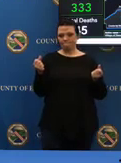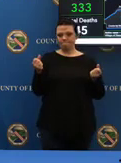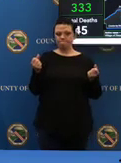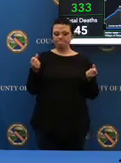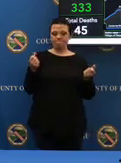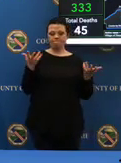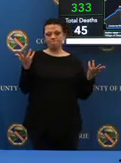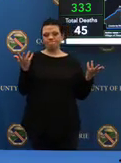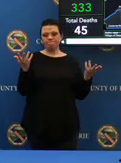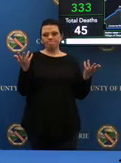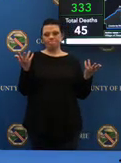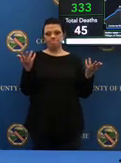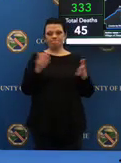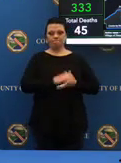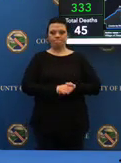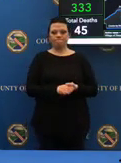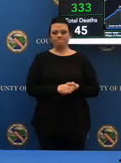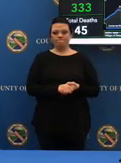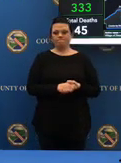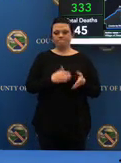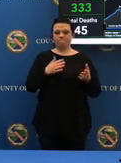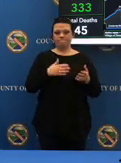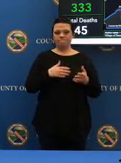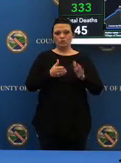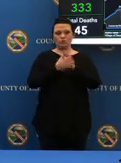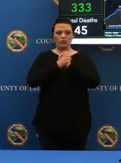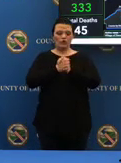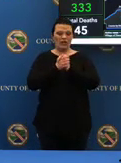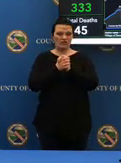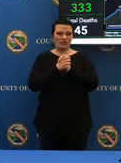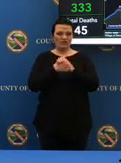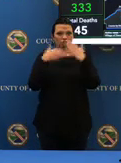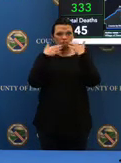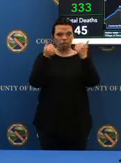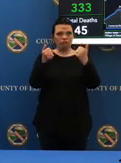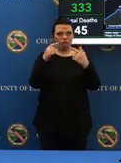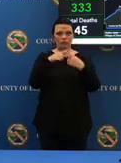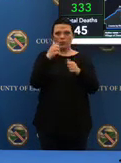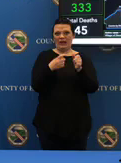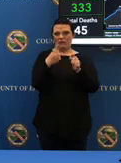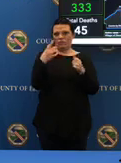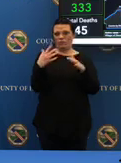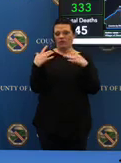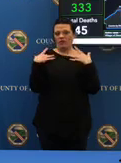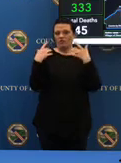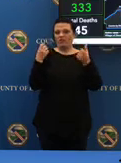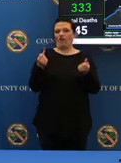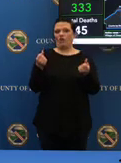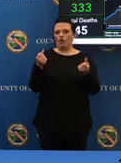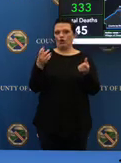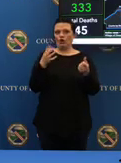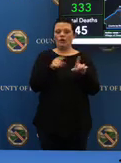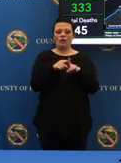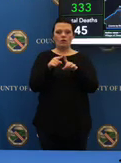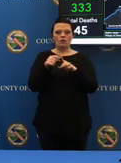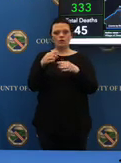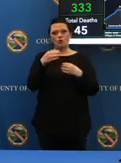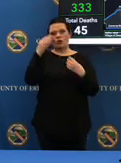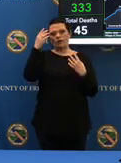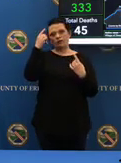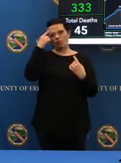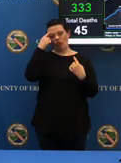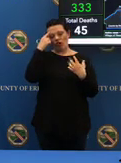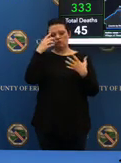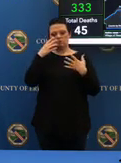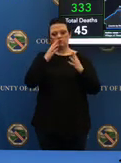recovered. So best wishes and congratulations to those who recovered. certainly our thoughts and prayers to those that are in